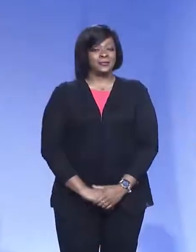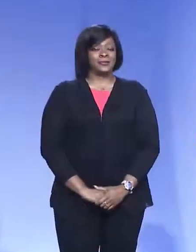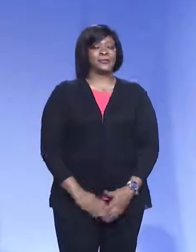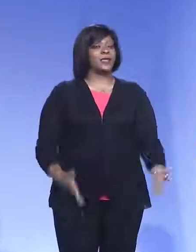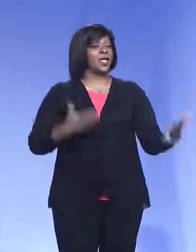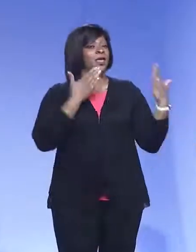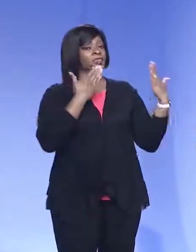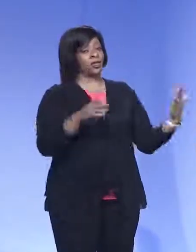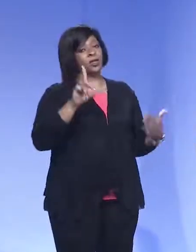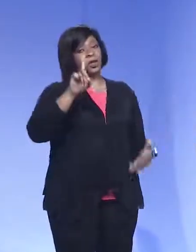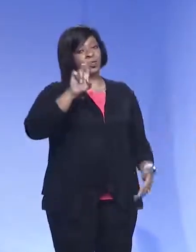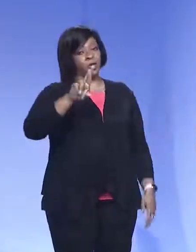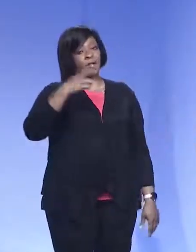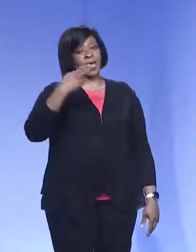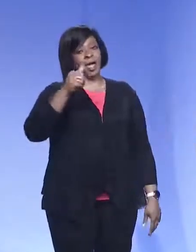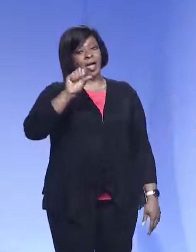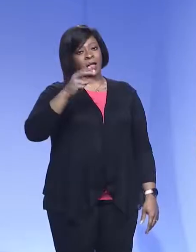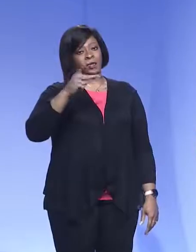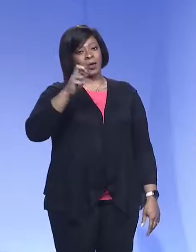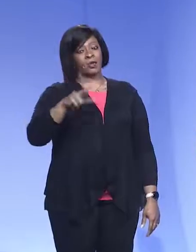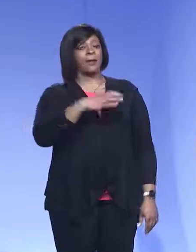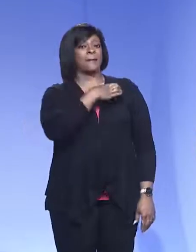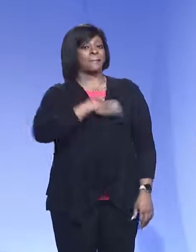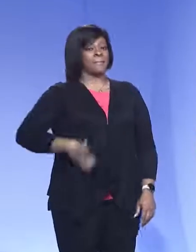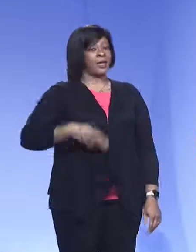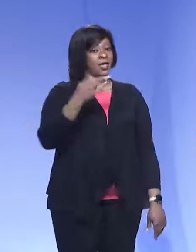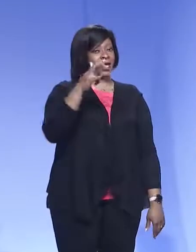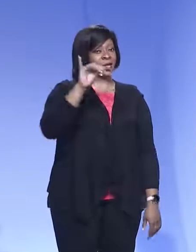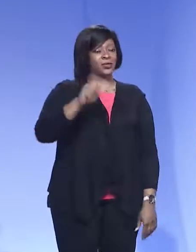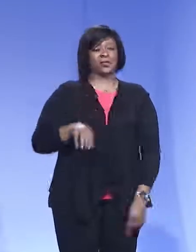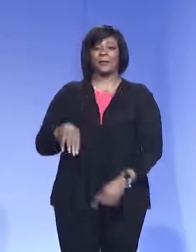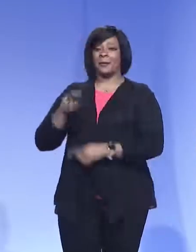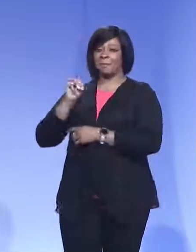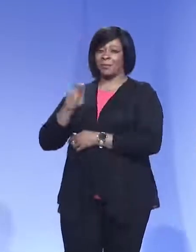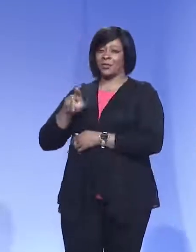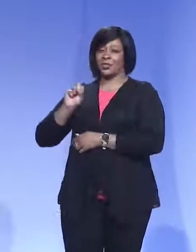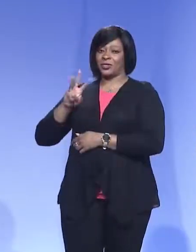Thank you, Dr. Haushalter, Mayor Harris, Mr. Sweat.